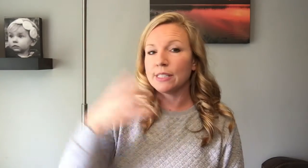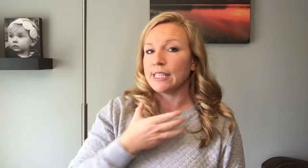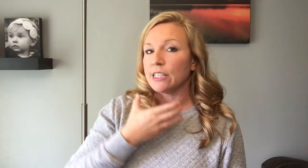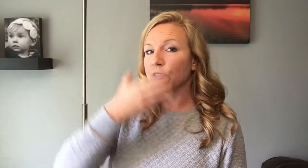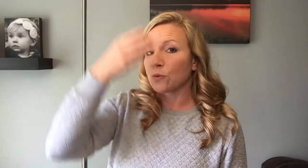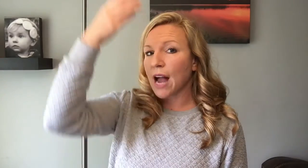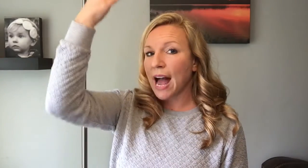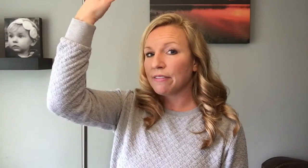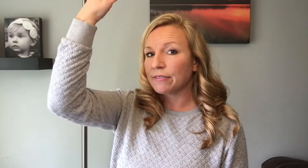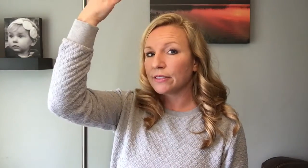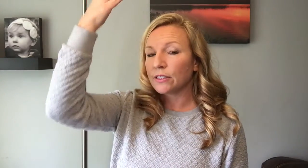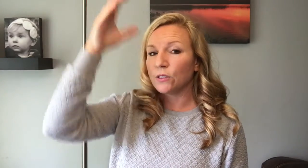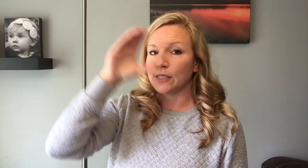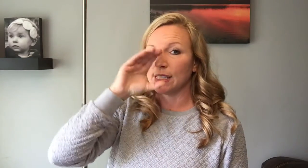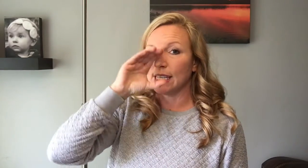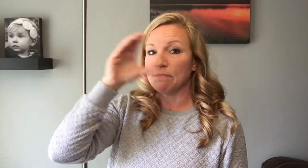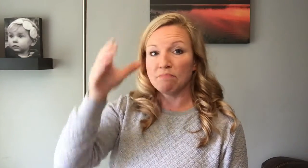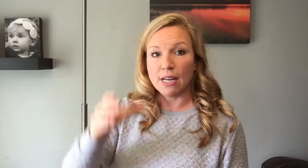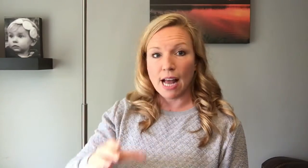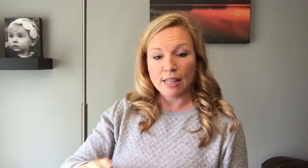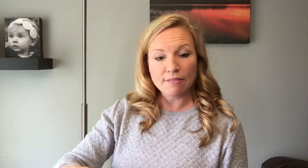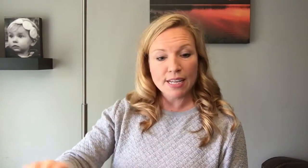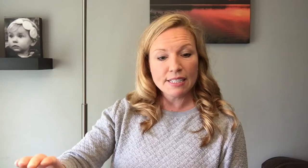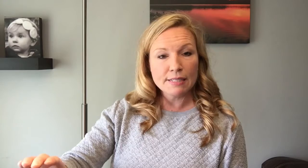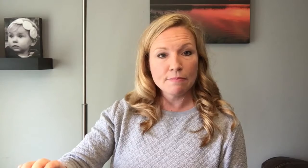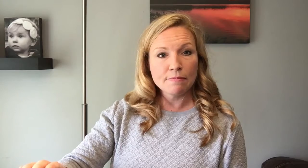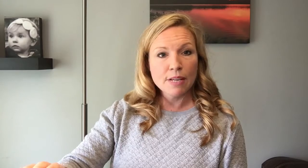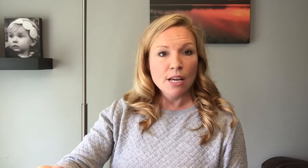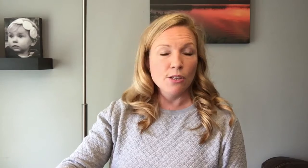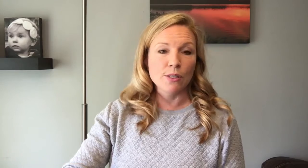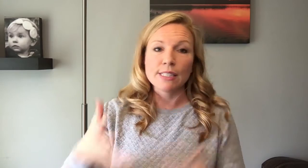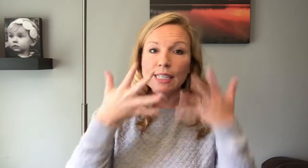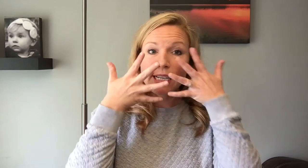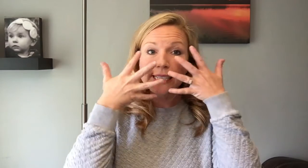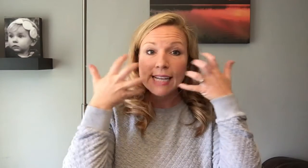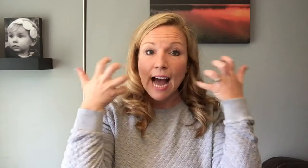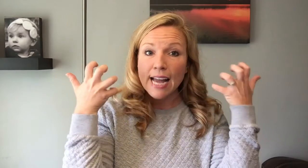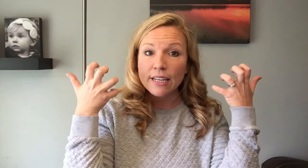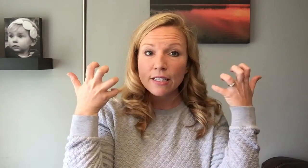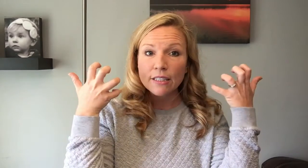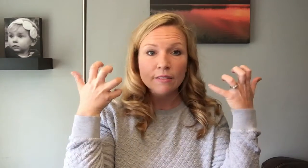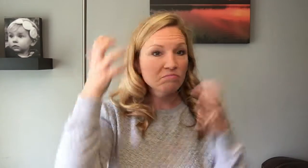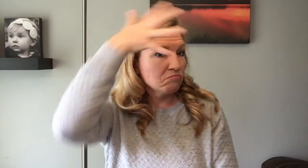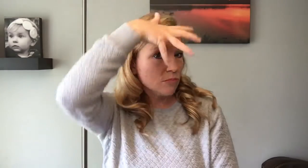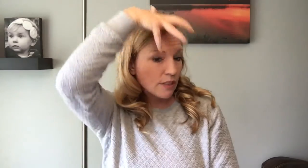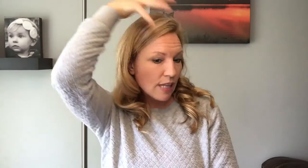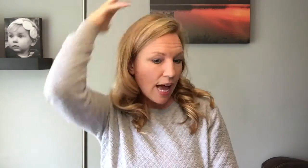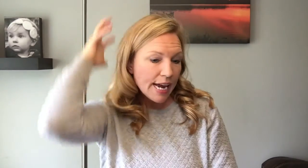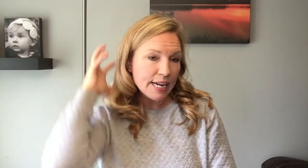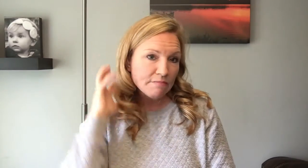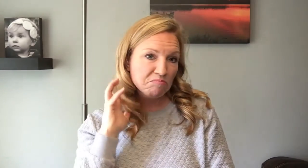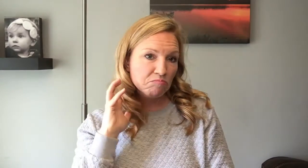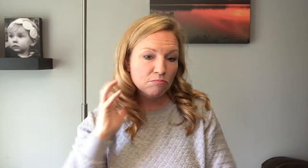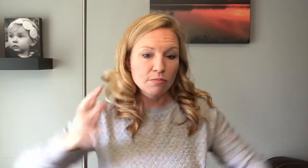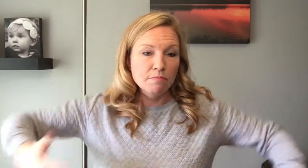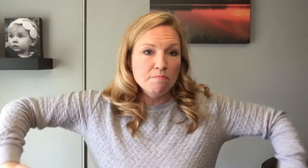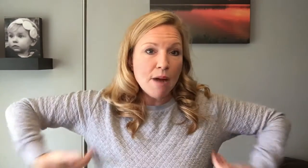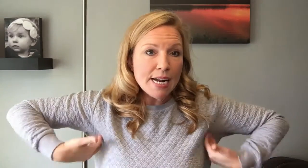see a giraffe, you could see an elephant, you could see a tiger, lion,